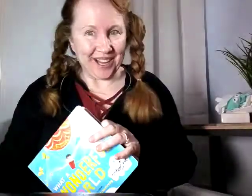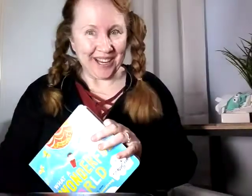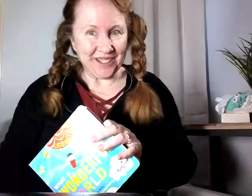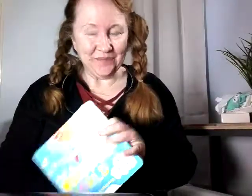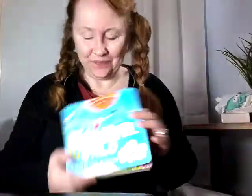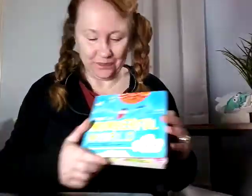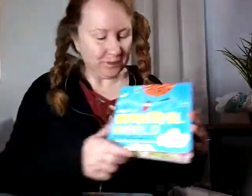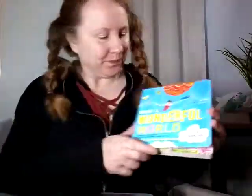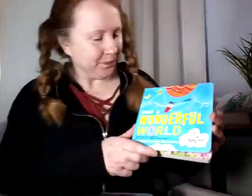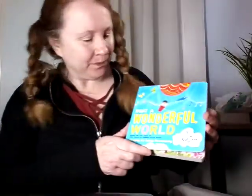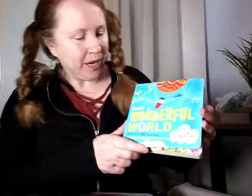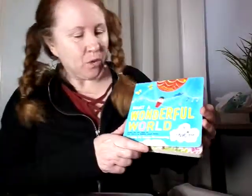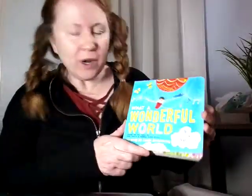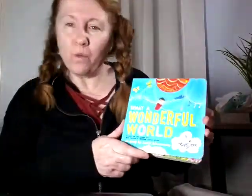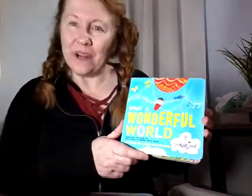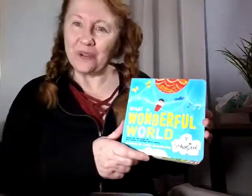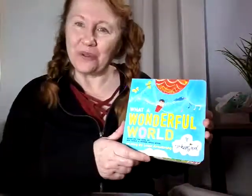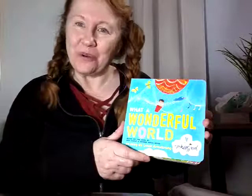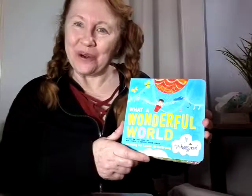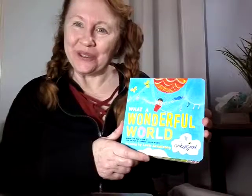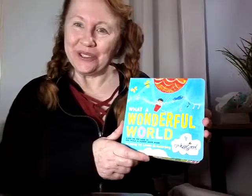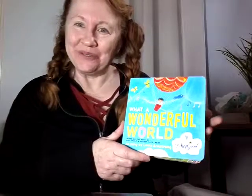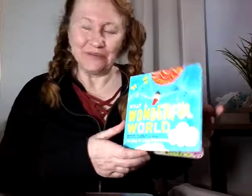it. What a wonderful world.